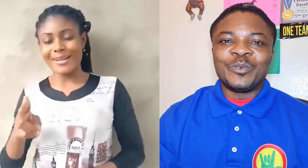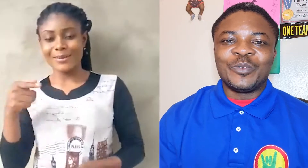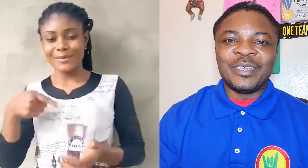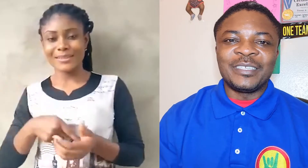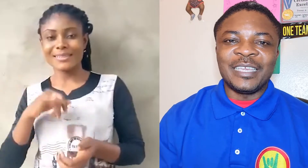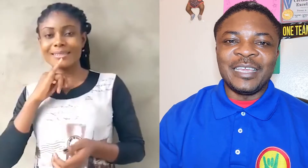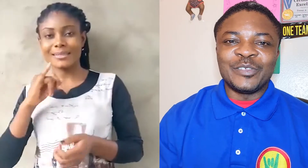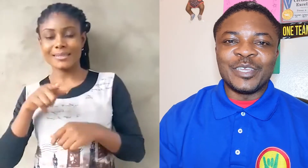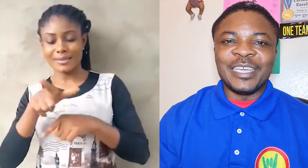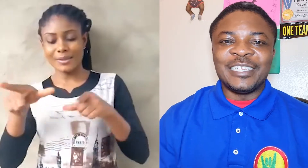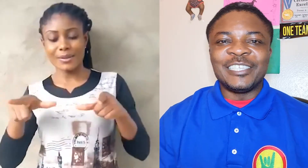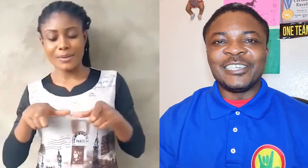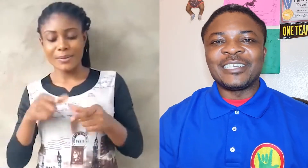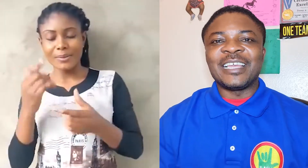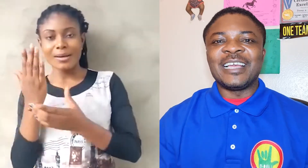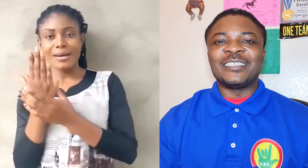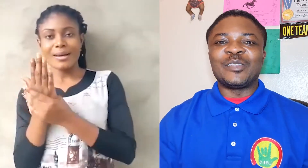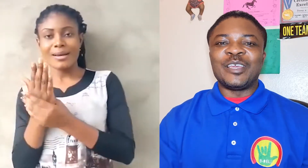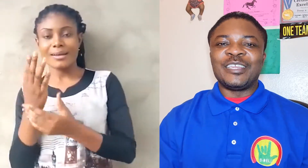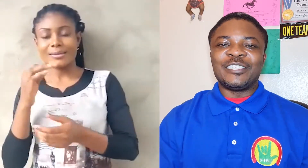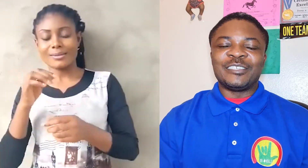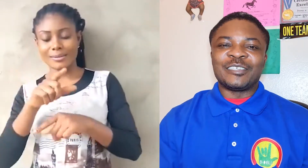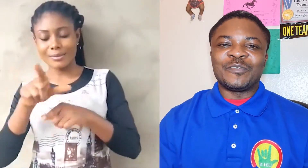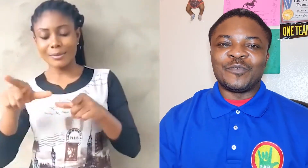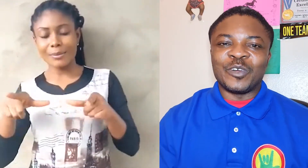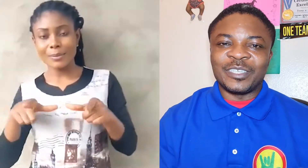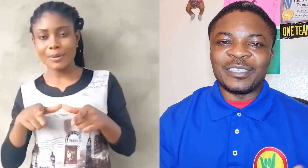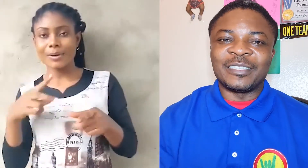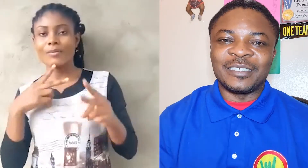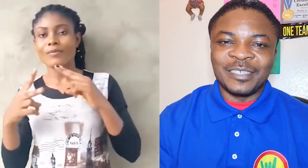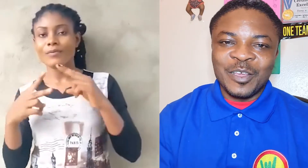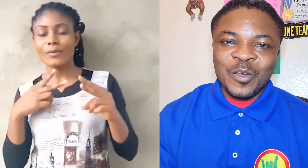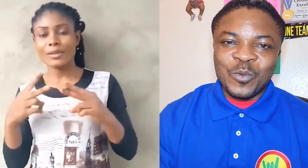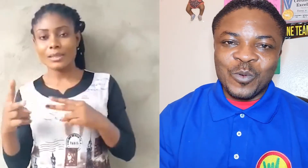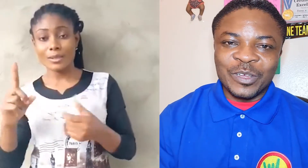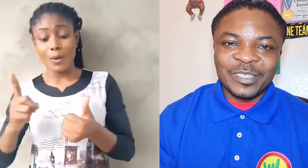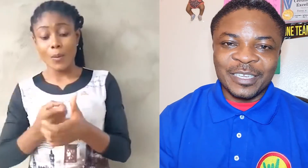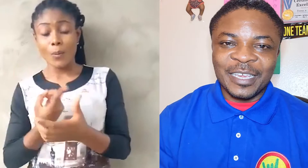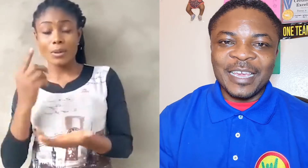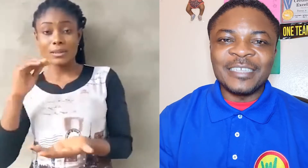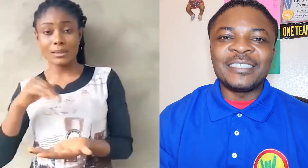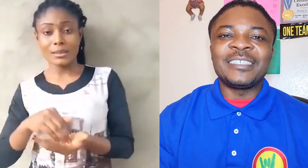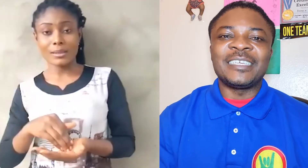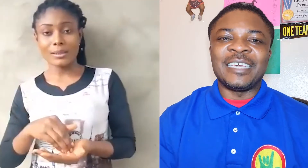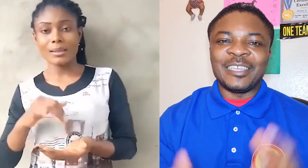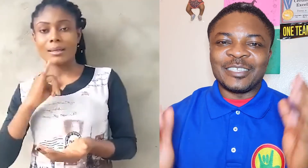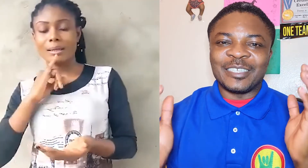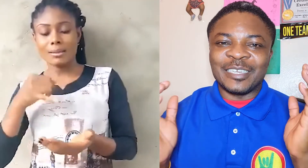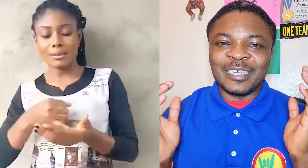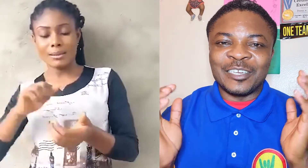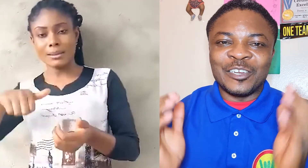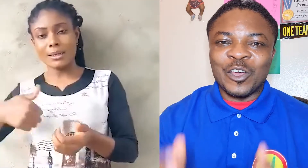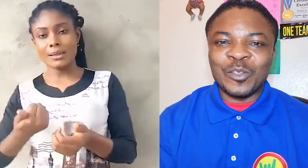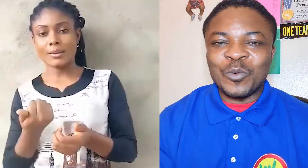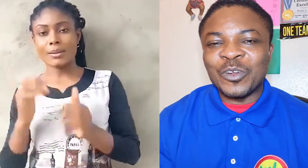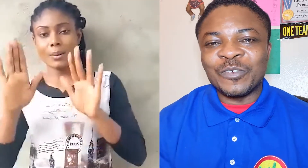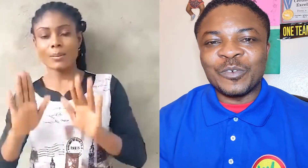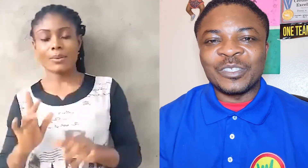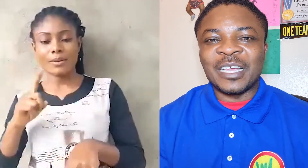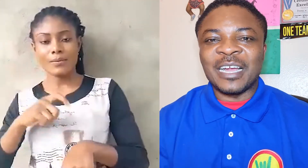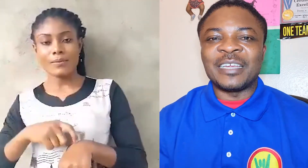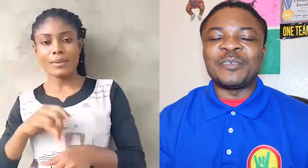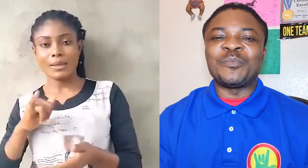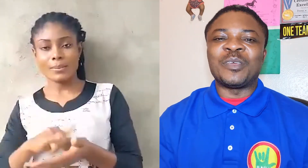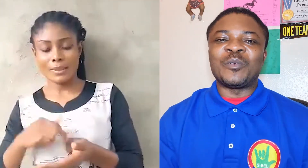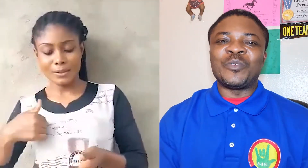Hello, this is the Indigenous Hands, the Indigenous Voices. Once again, it is another